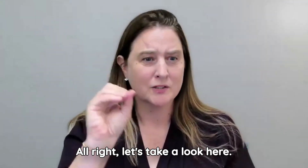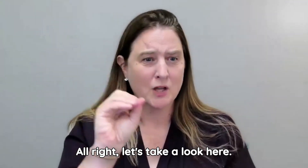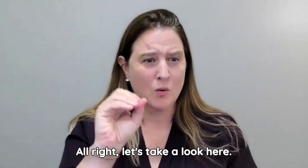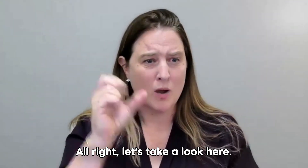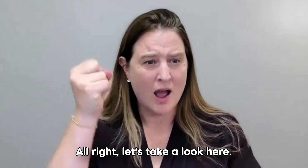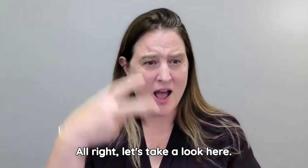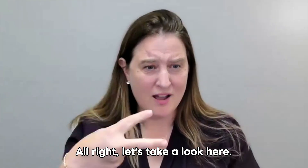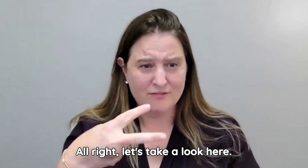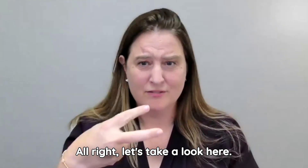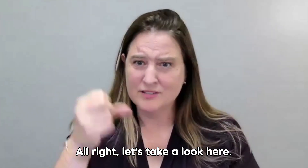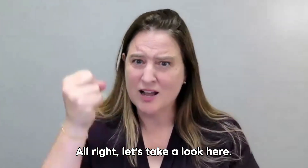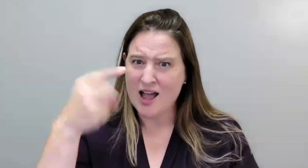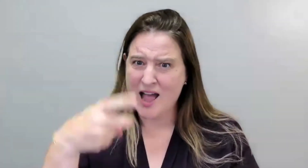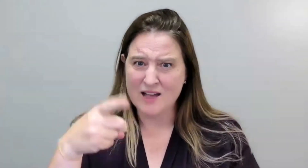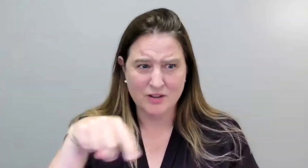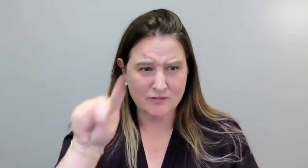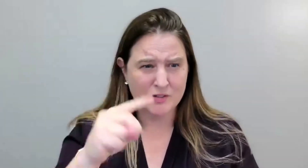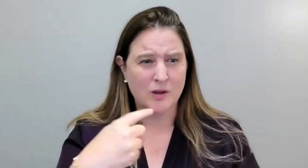All right, let's take a look here.